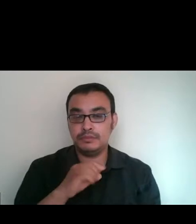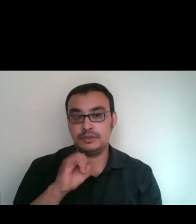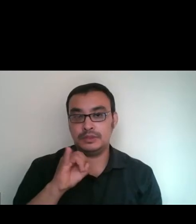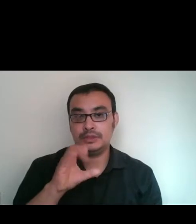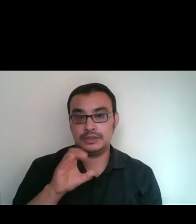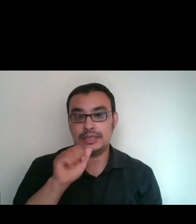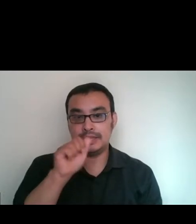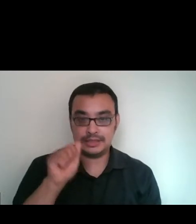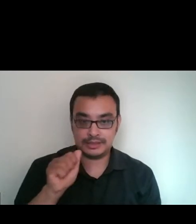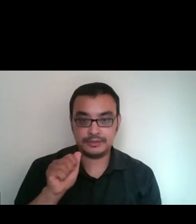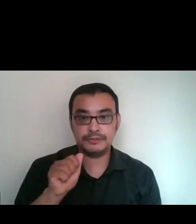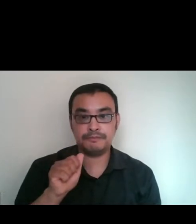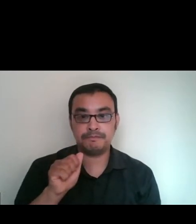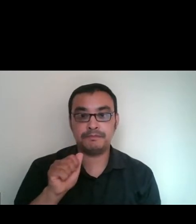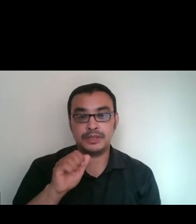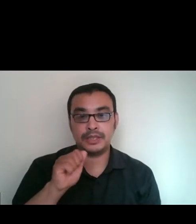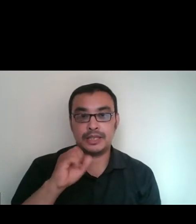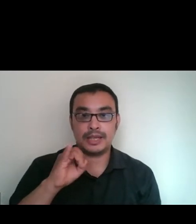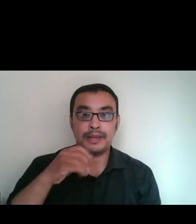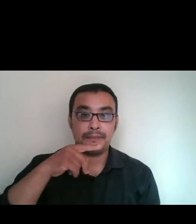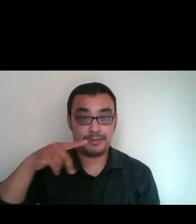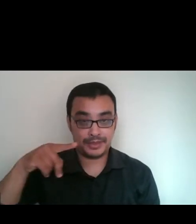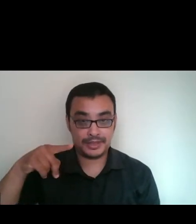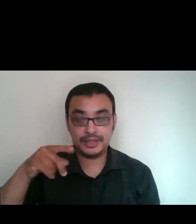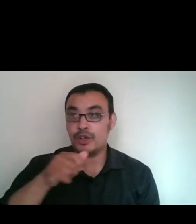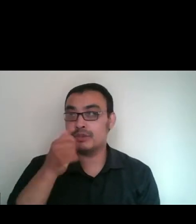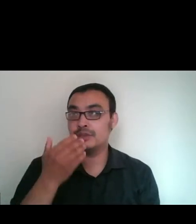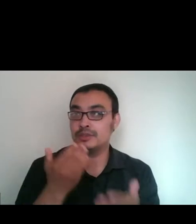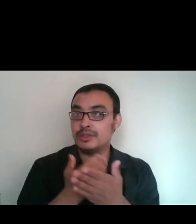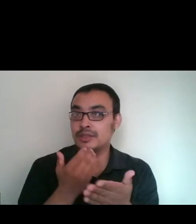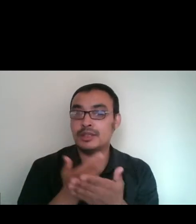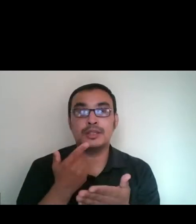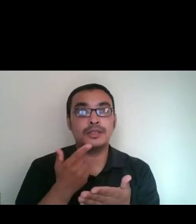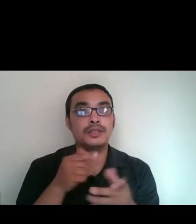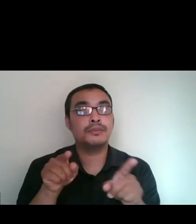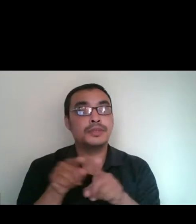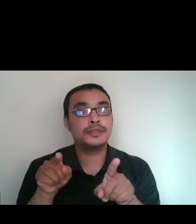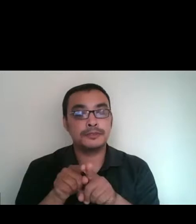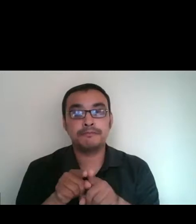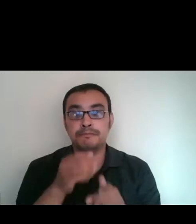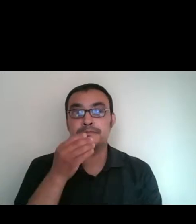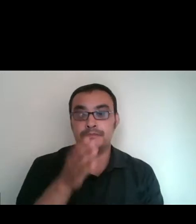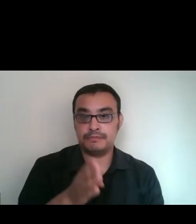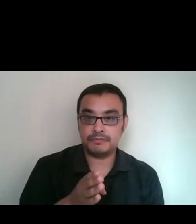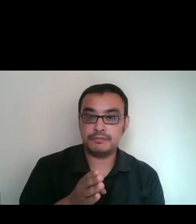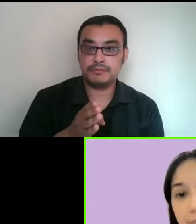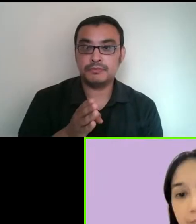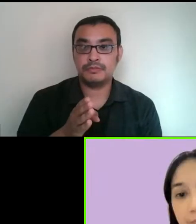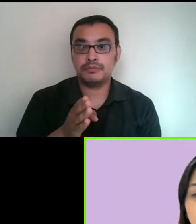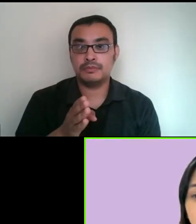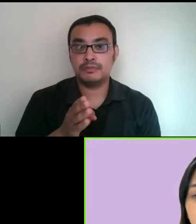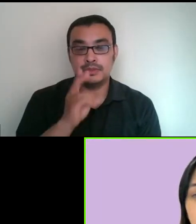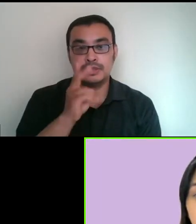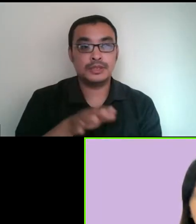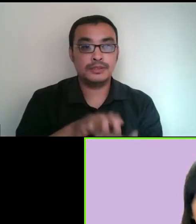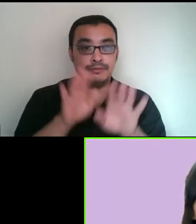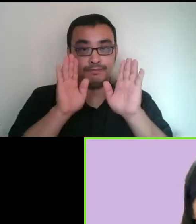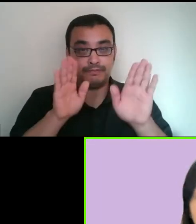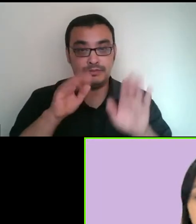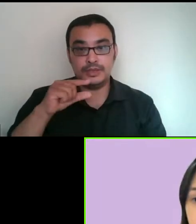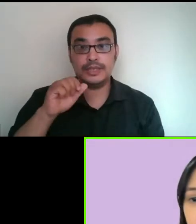IRPP in many areas, knowledge exchange, capacity building, and many others. So thank you again, Gam.